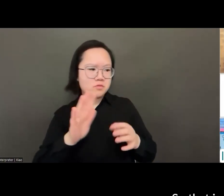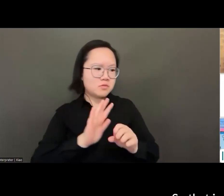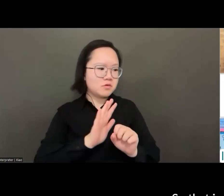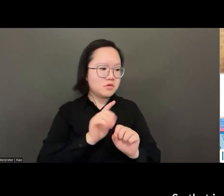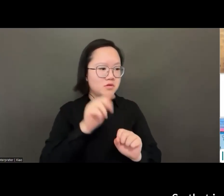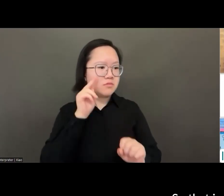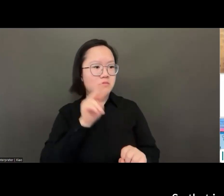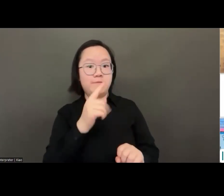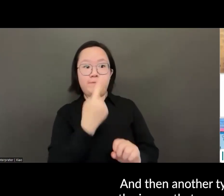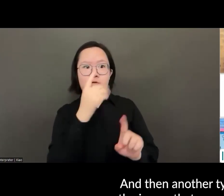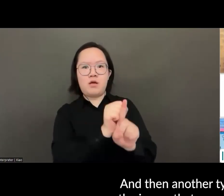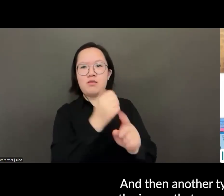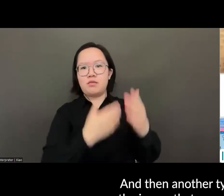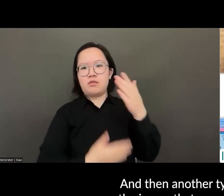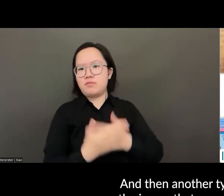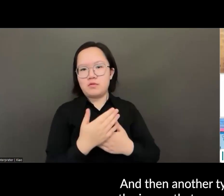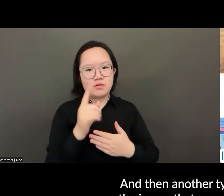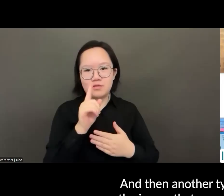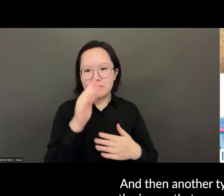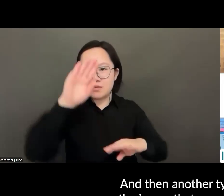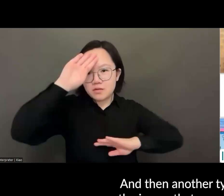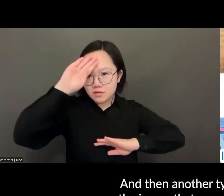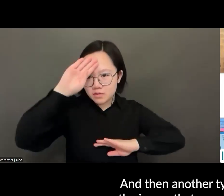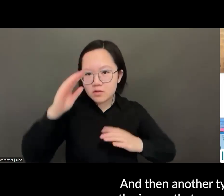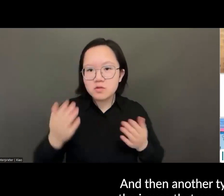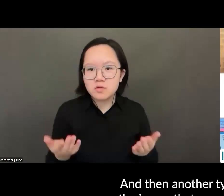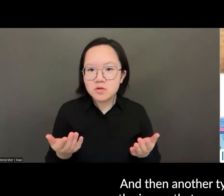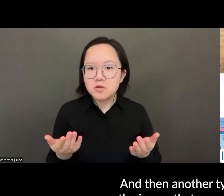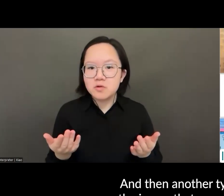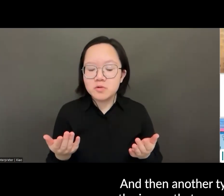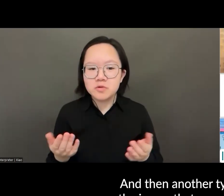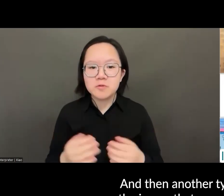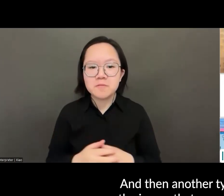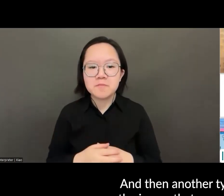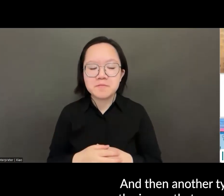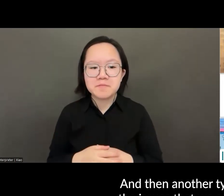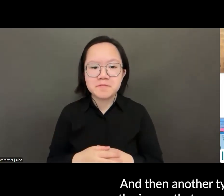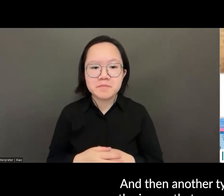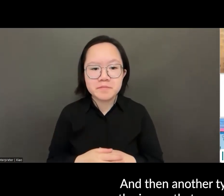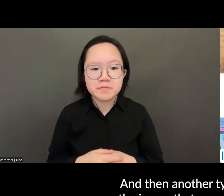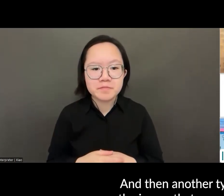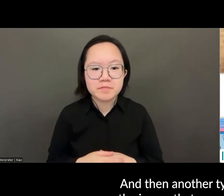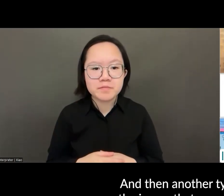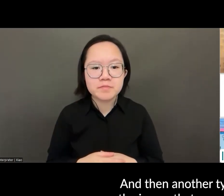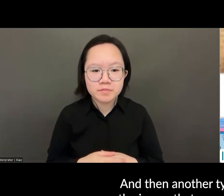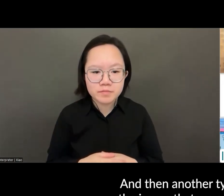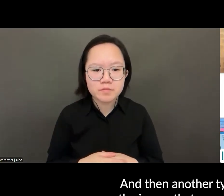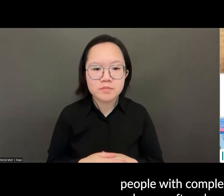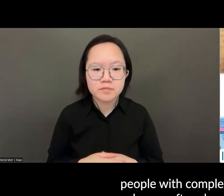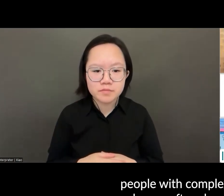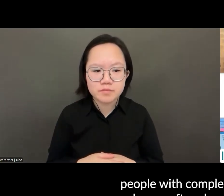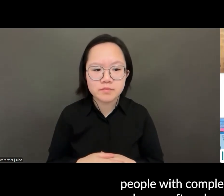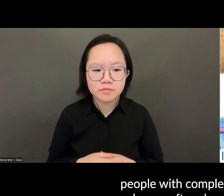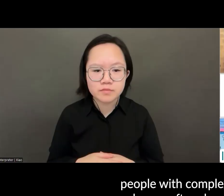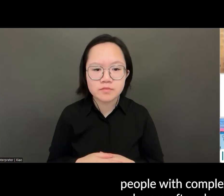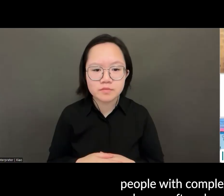So that is a real risk. And then another types of healthcare, the issues that we see often is that the